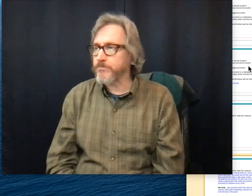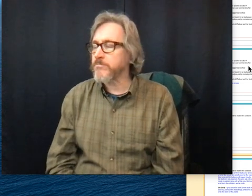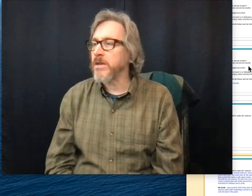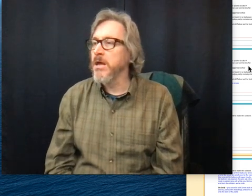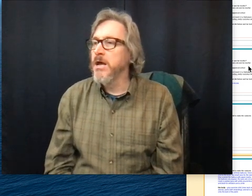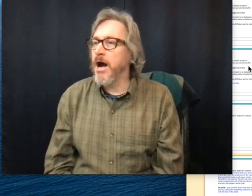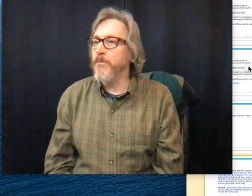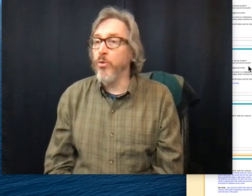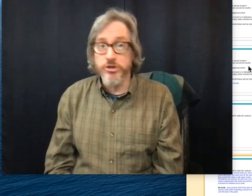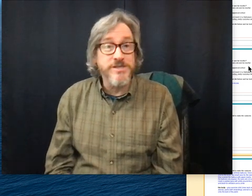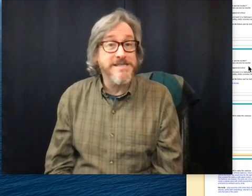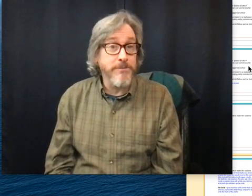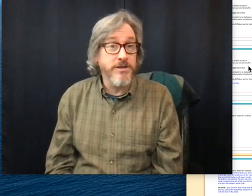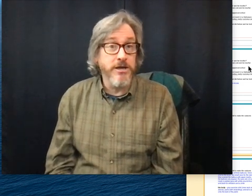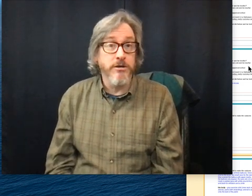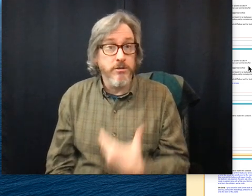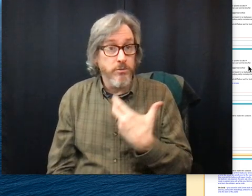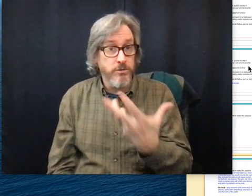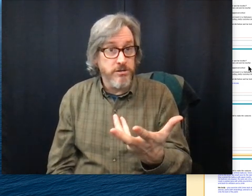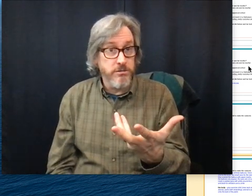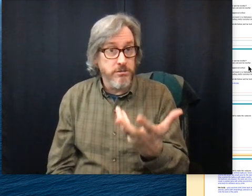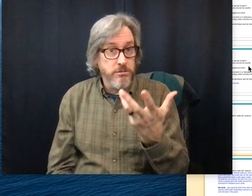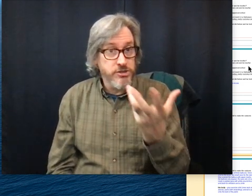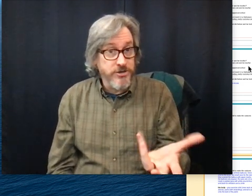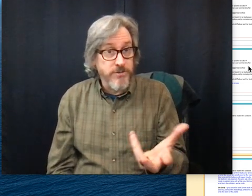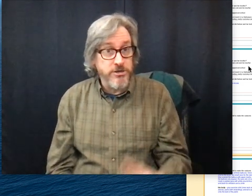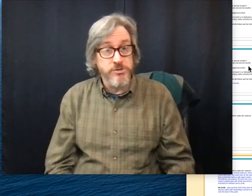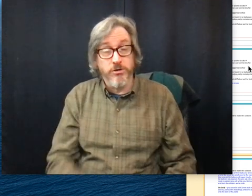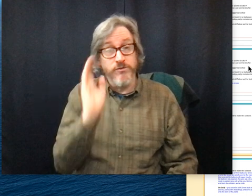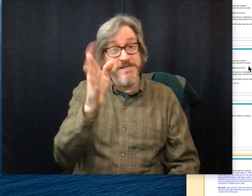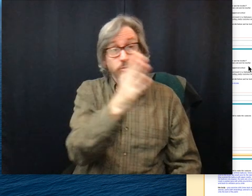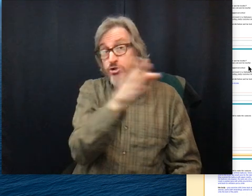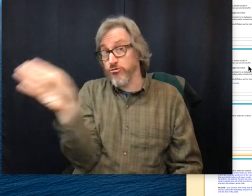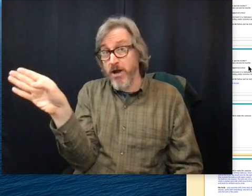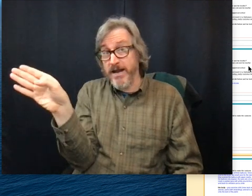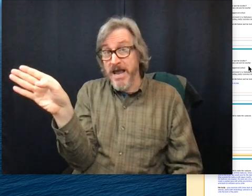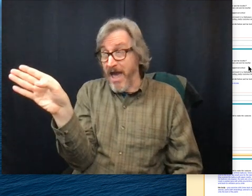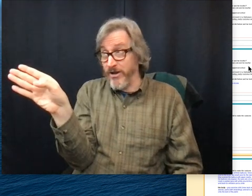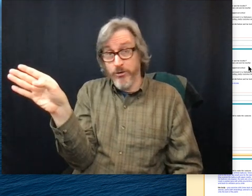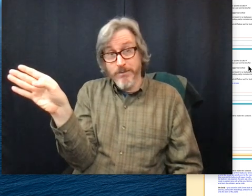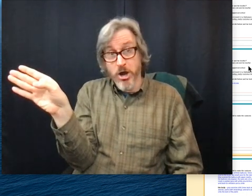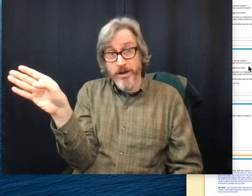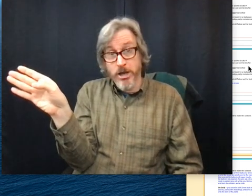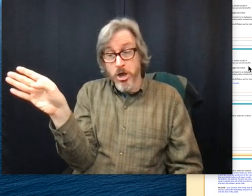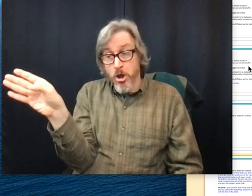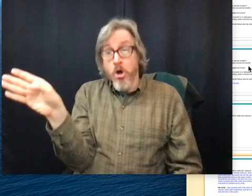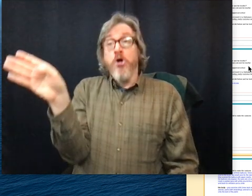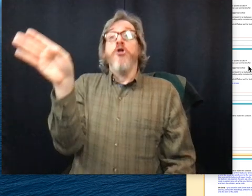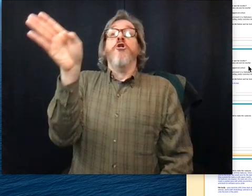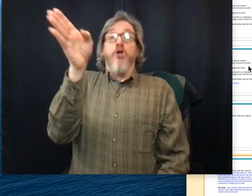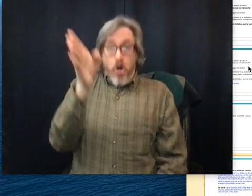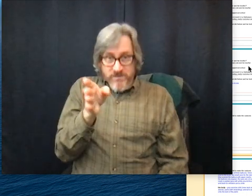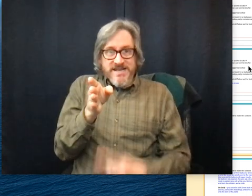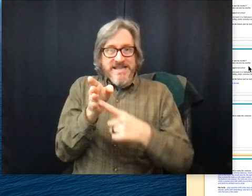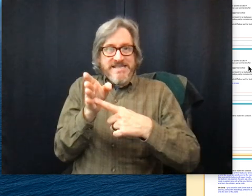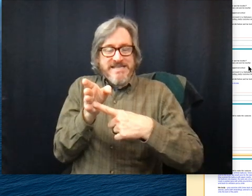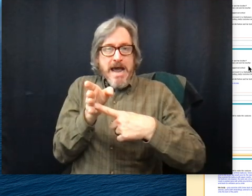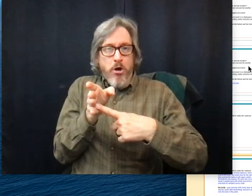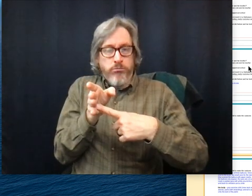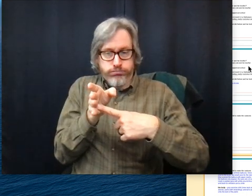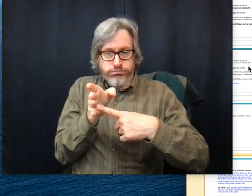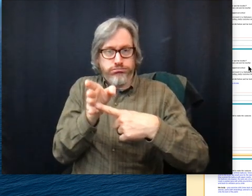that. We'll do the same thing with street directions, where if we say you turn right and then you keep going, all of a